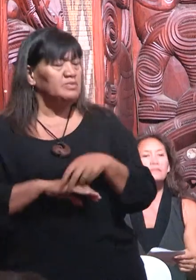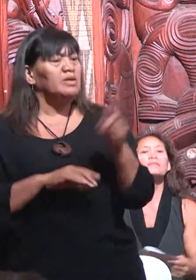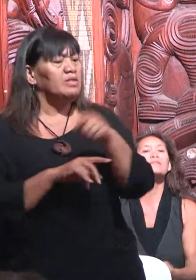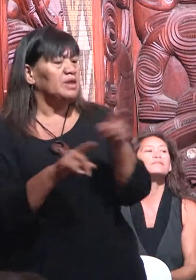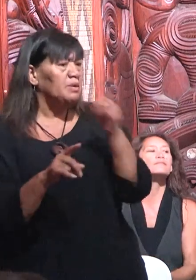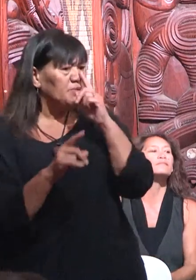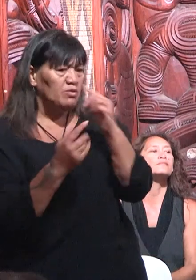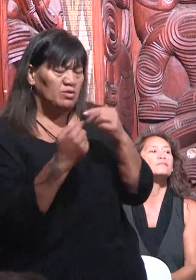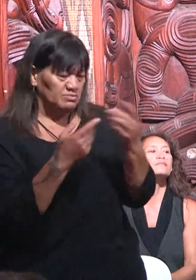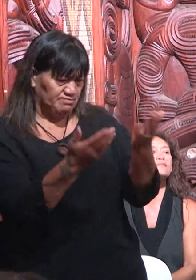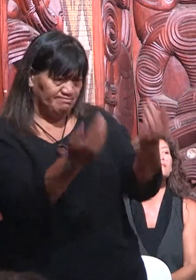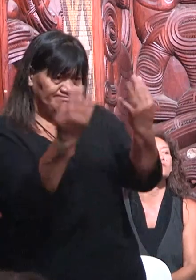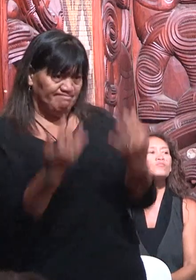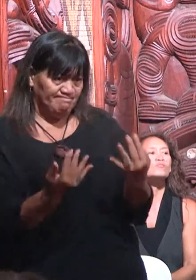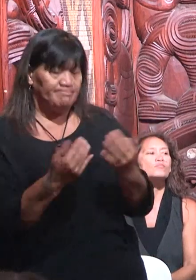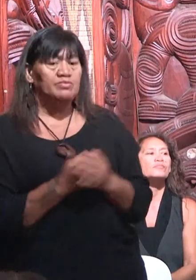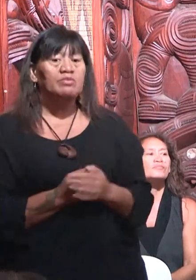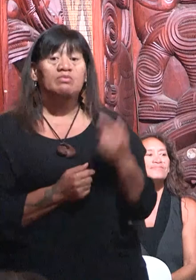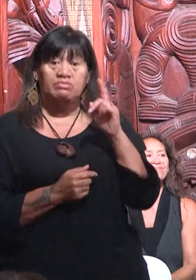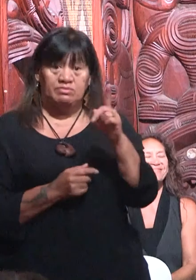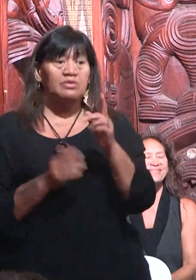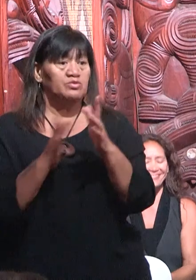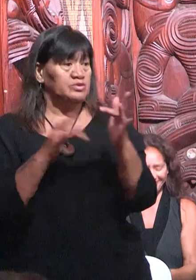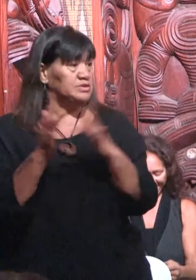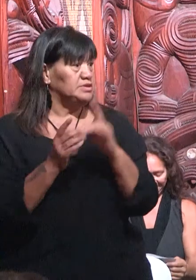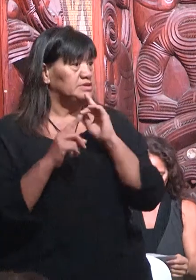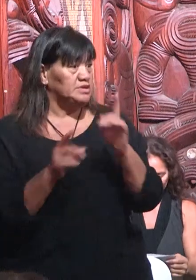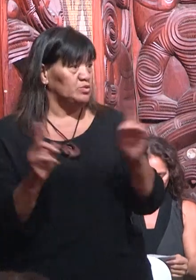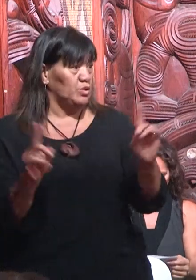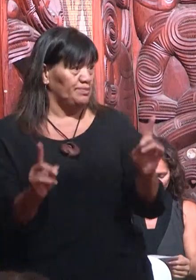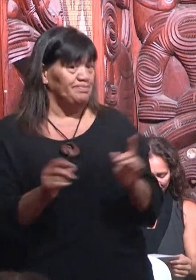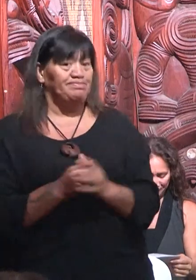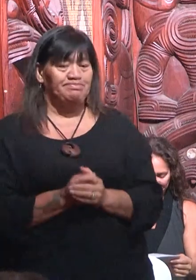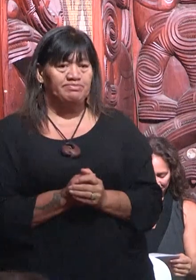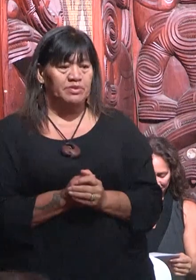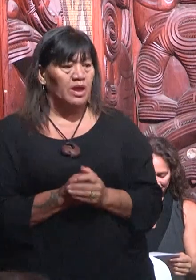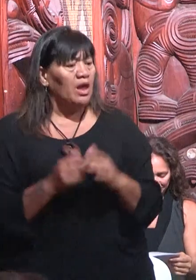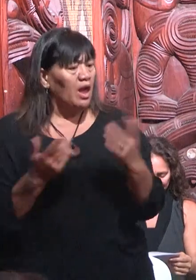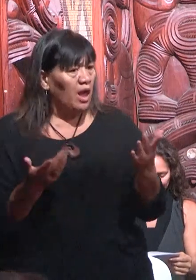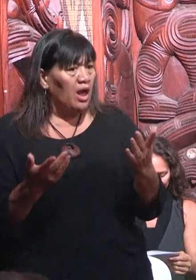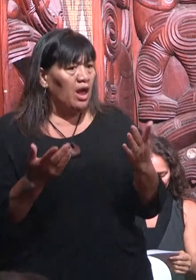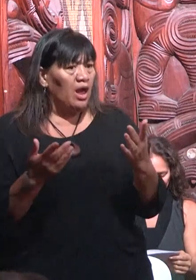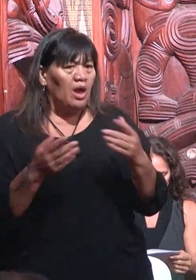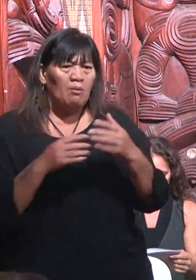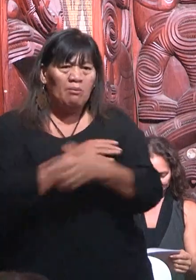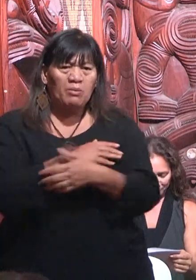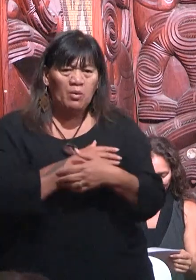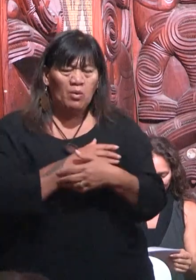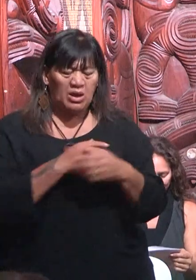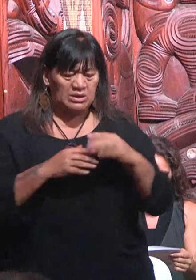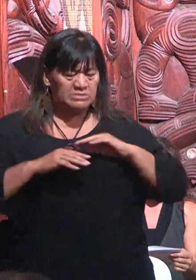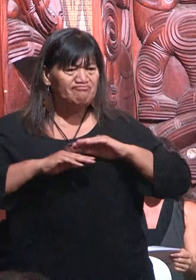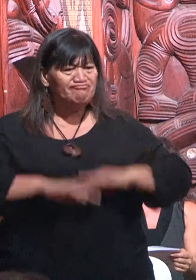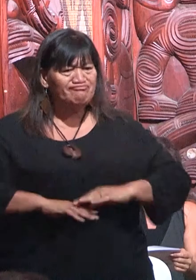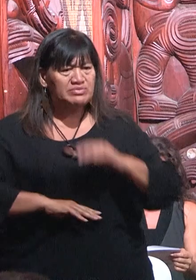him. Then he began to speak and taught them, saying, "Blessed are the poor in